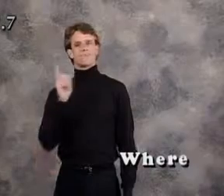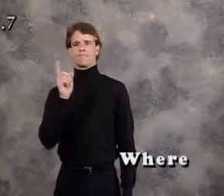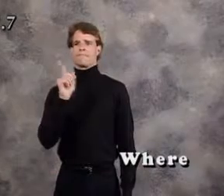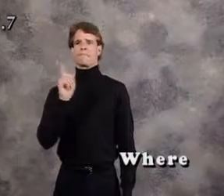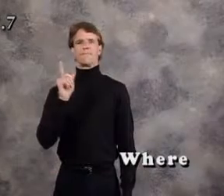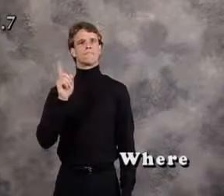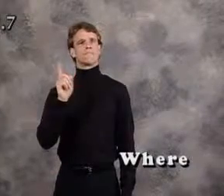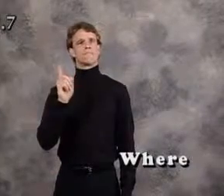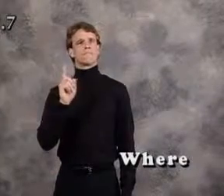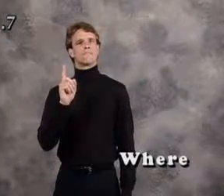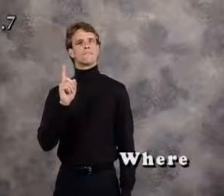Where?